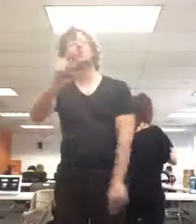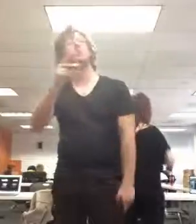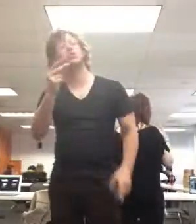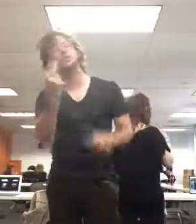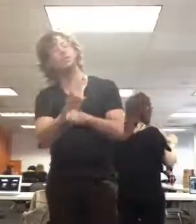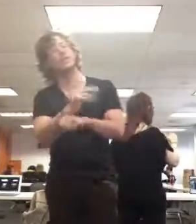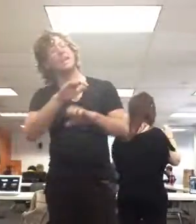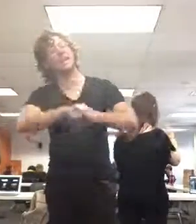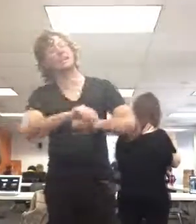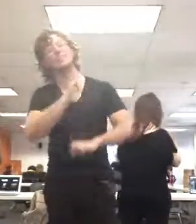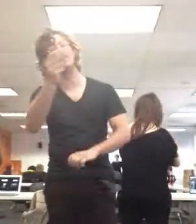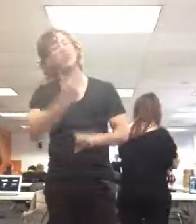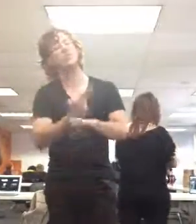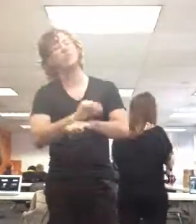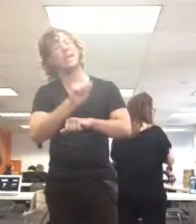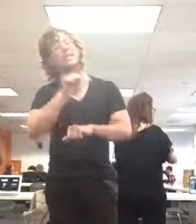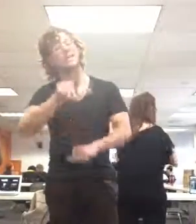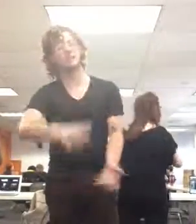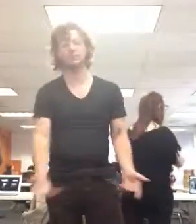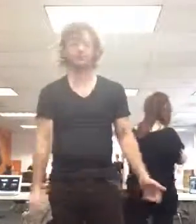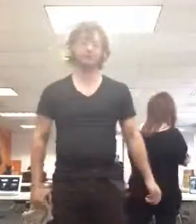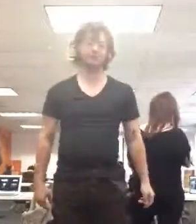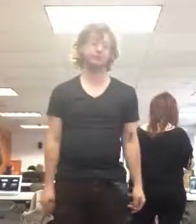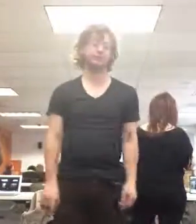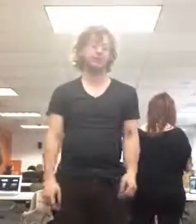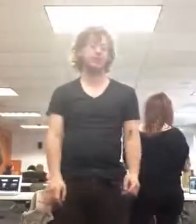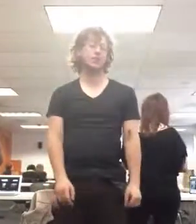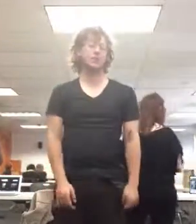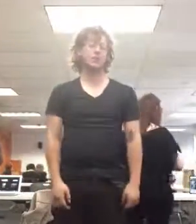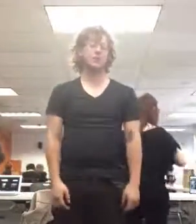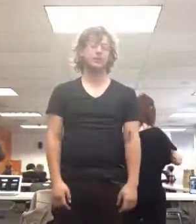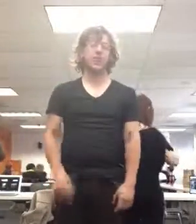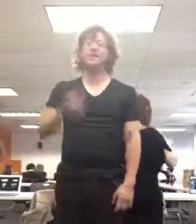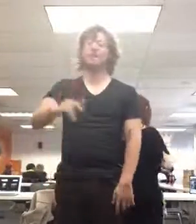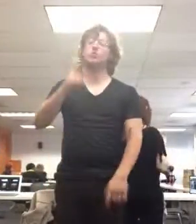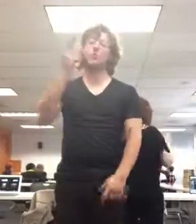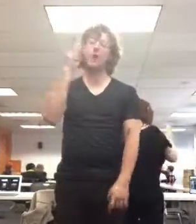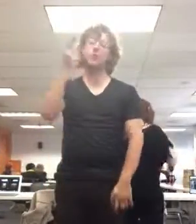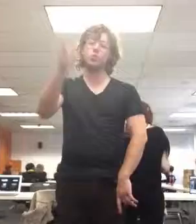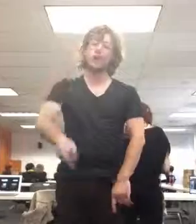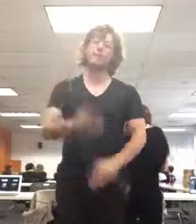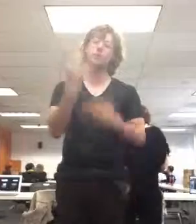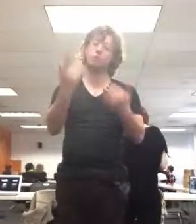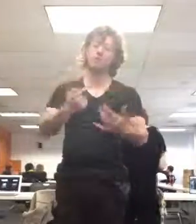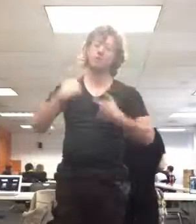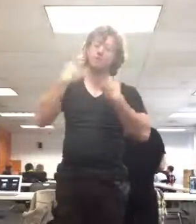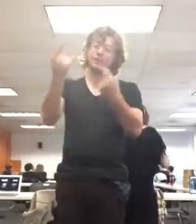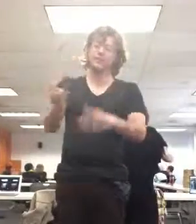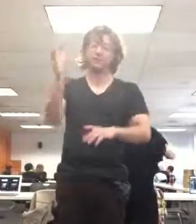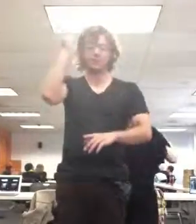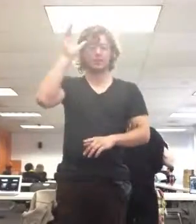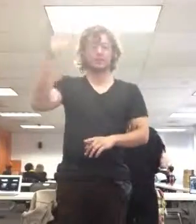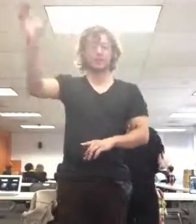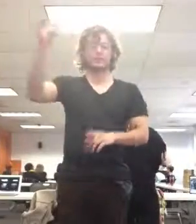not even in ASL. That's where you have to wait for a whole thought and